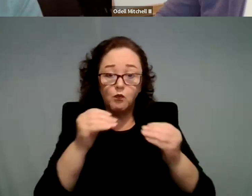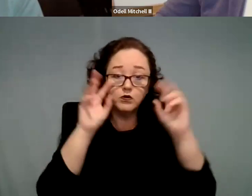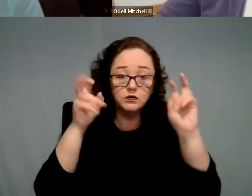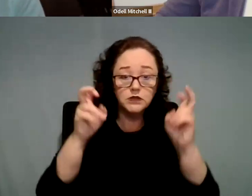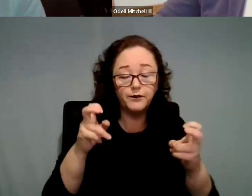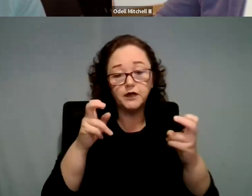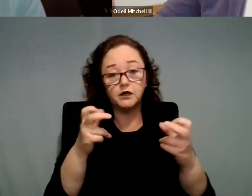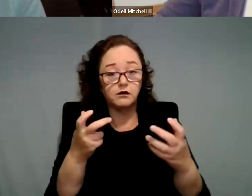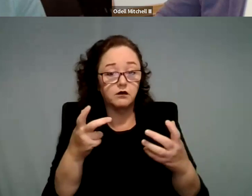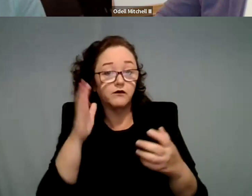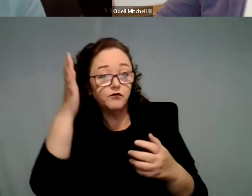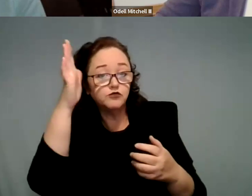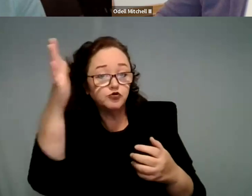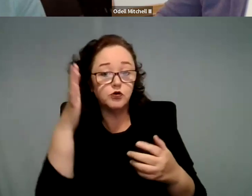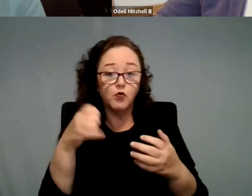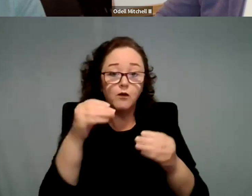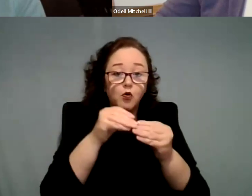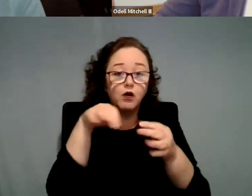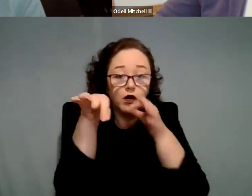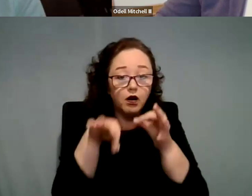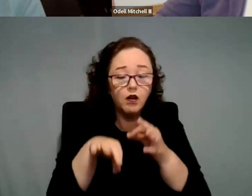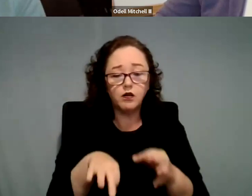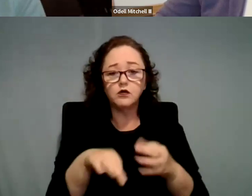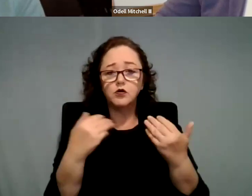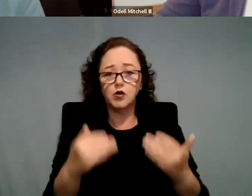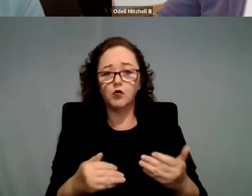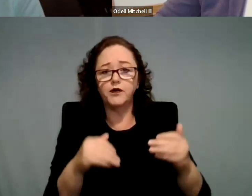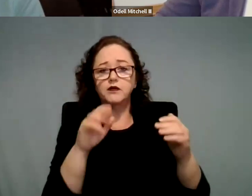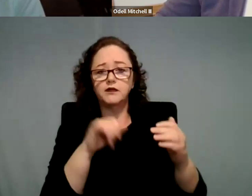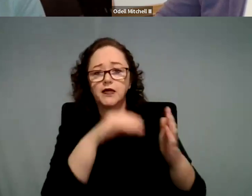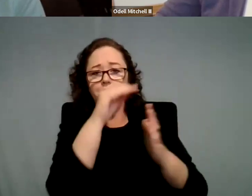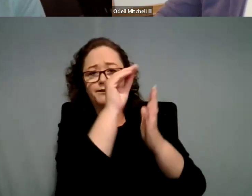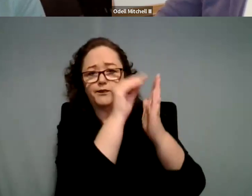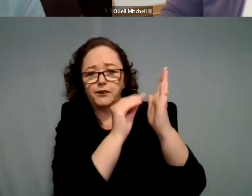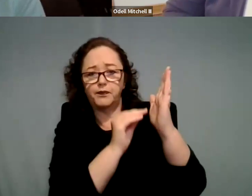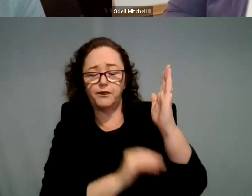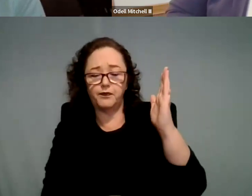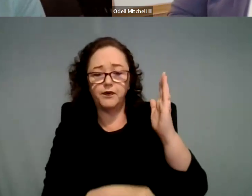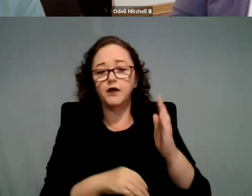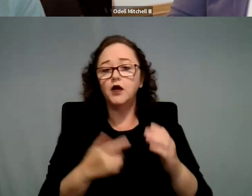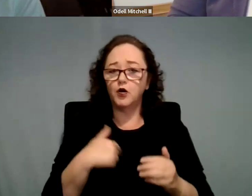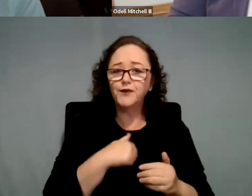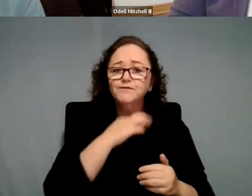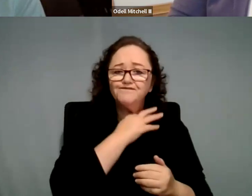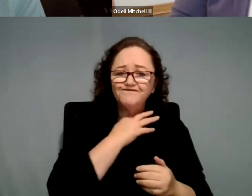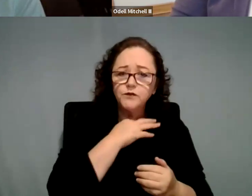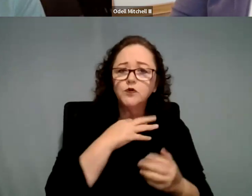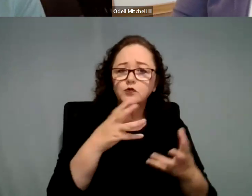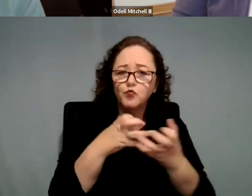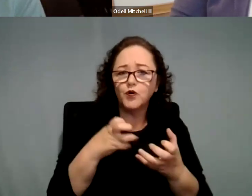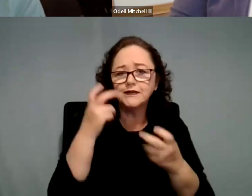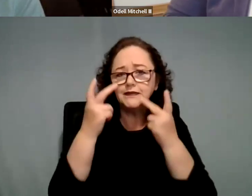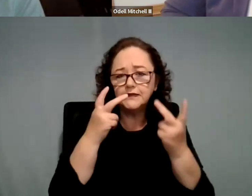desk in the future. So go ahead and fill that out. And we would love to know what you want to see next from us. As